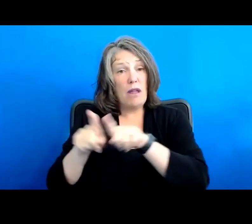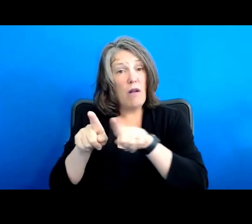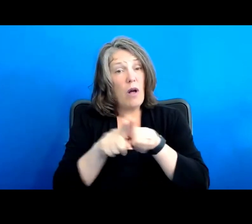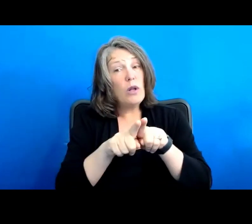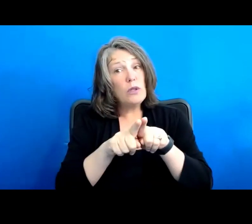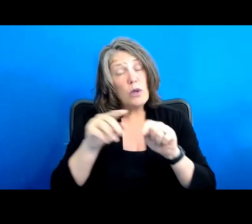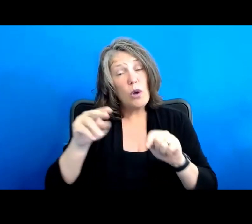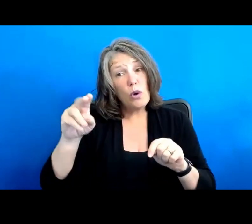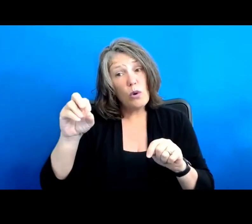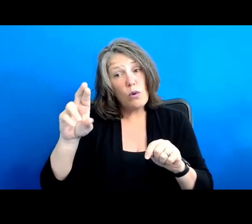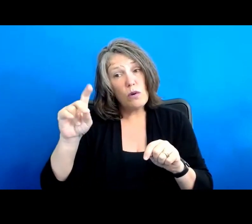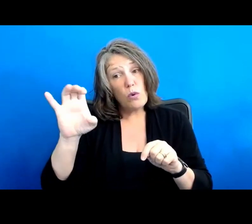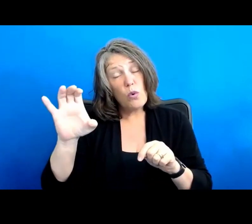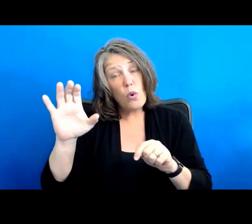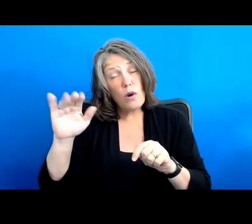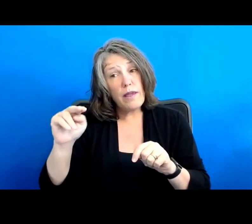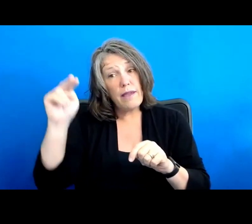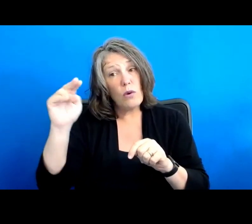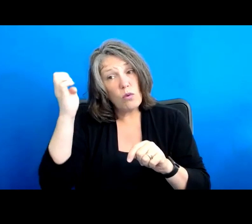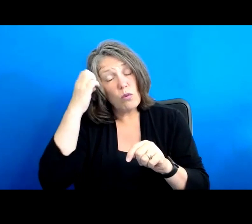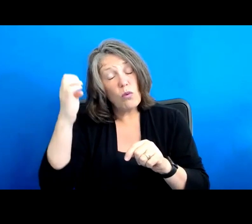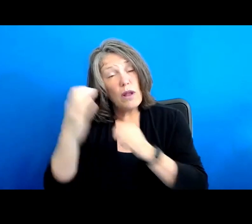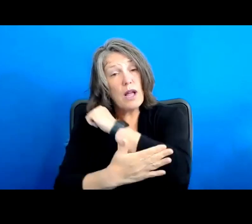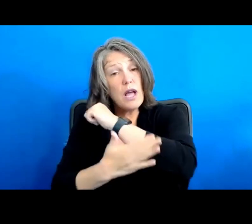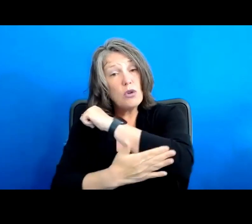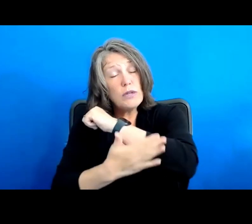Nordic countries who have a substantial Sami